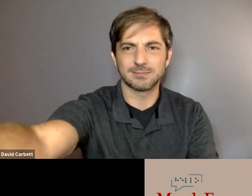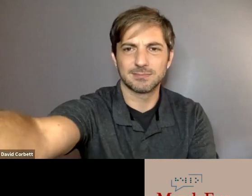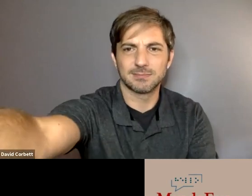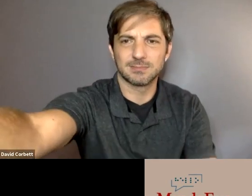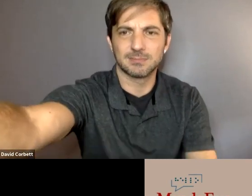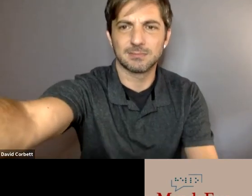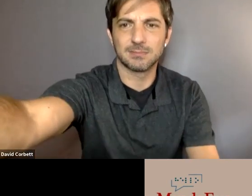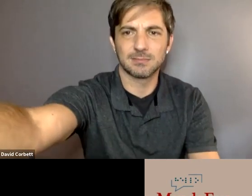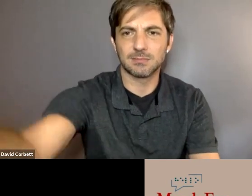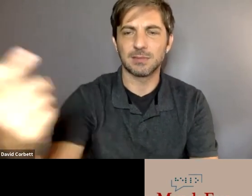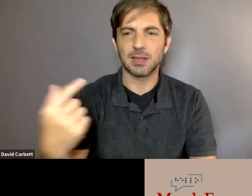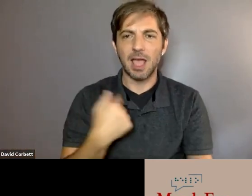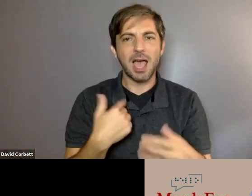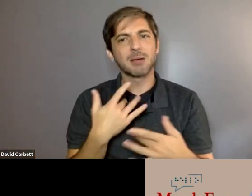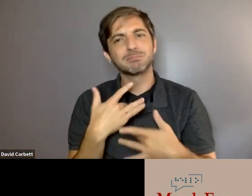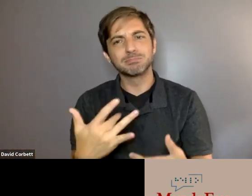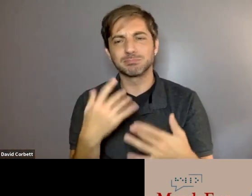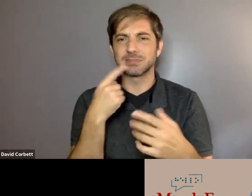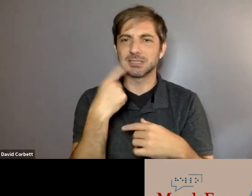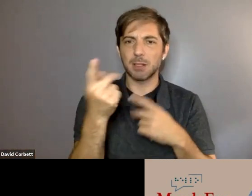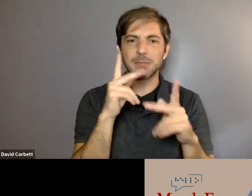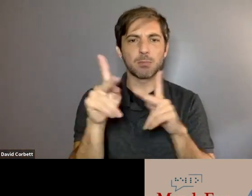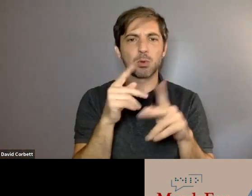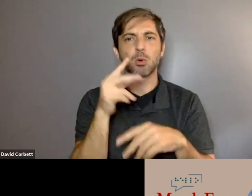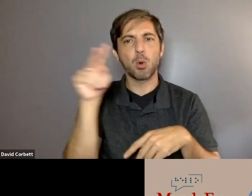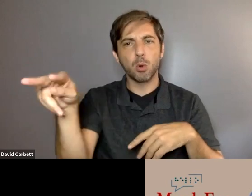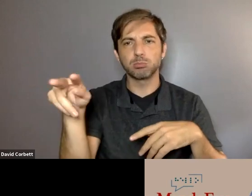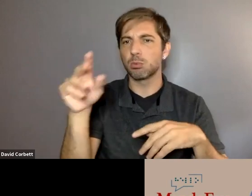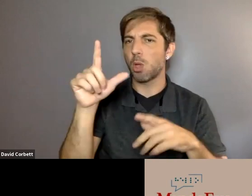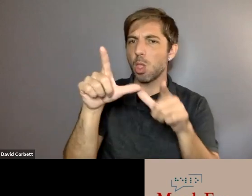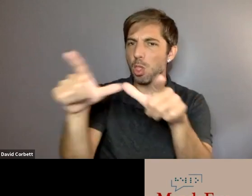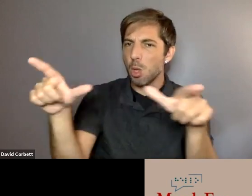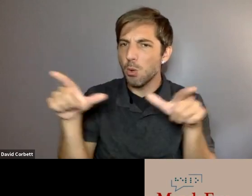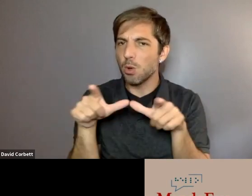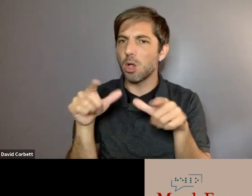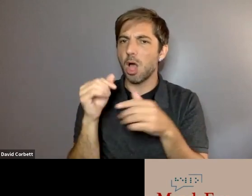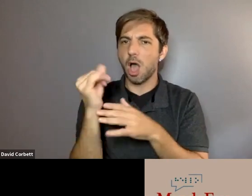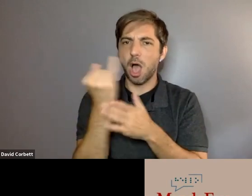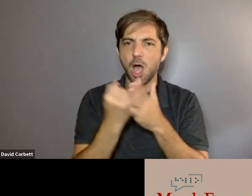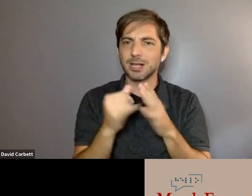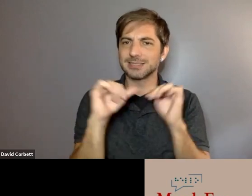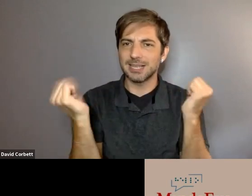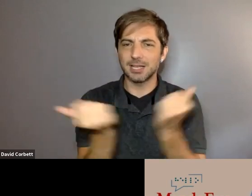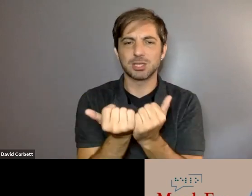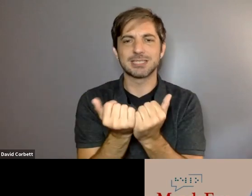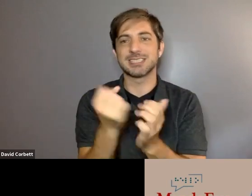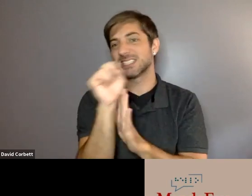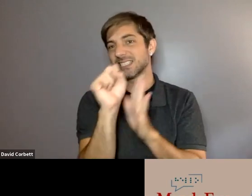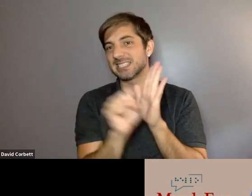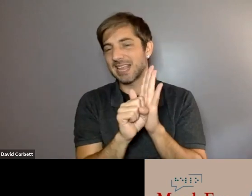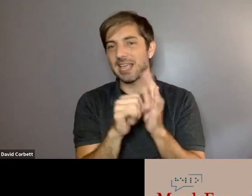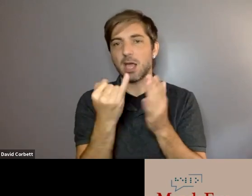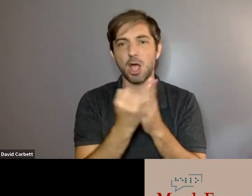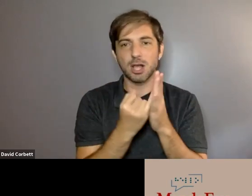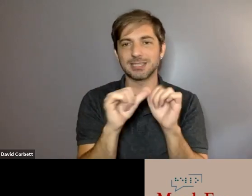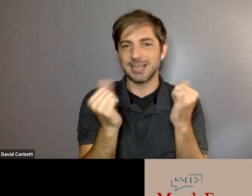I always tell people to look to their local arts agency. It could be the city or the county agency, state arts agency.